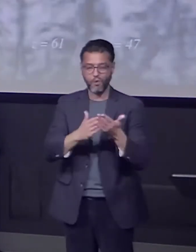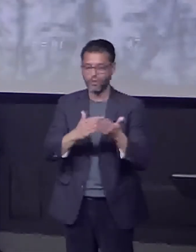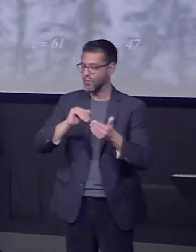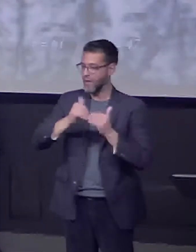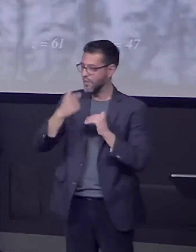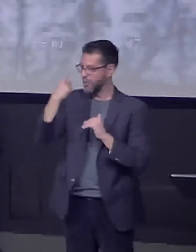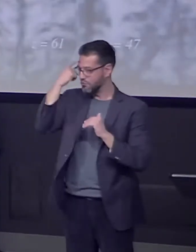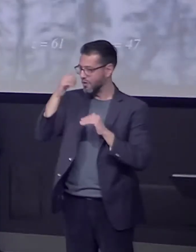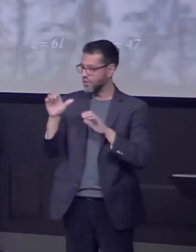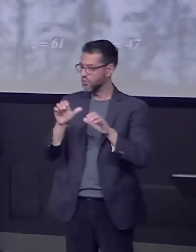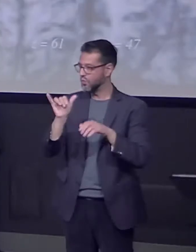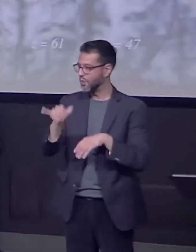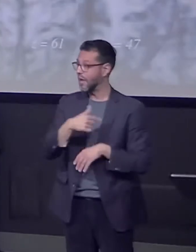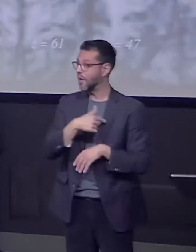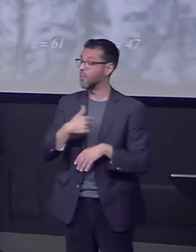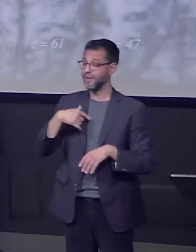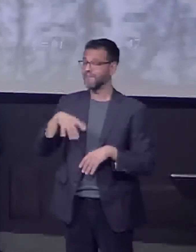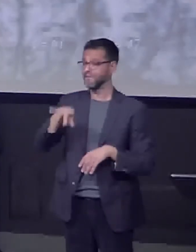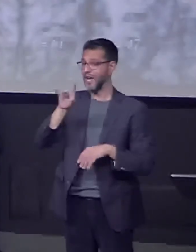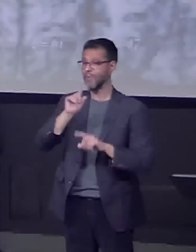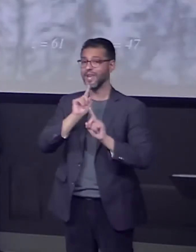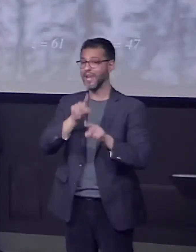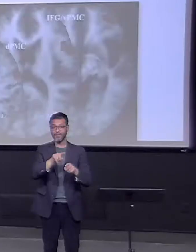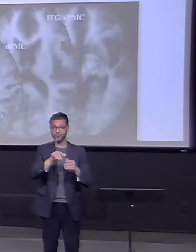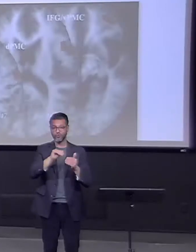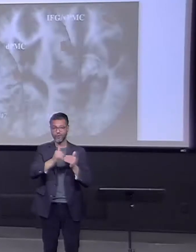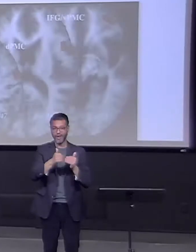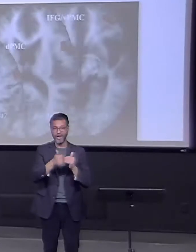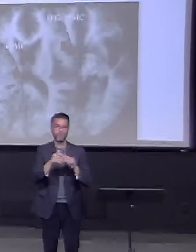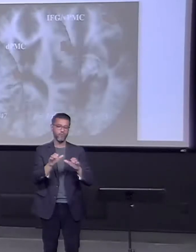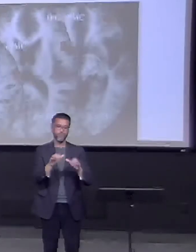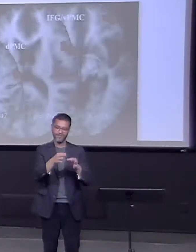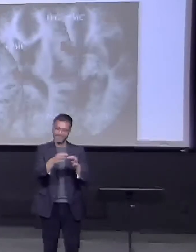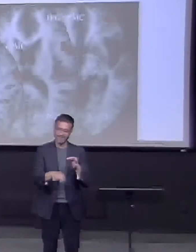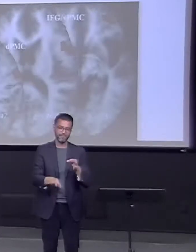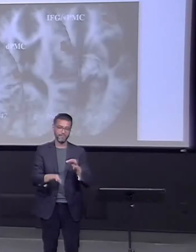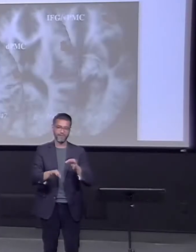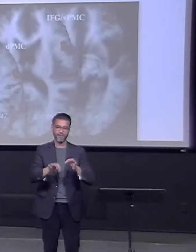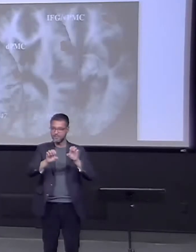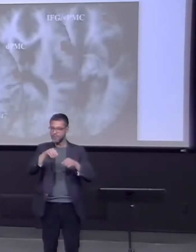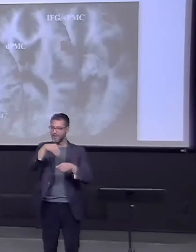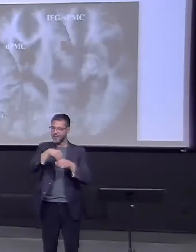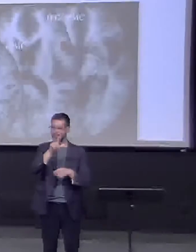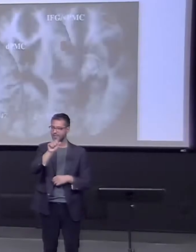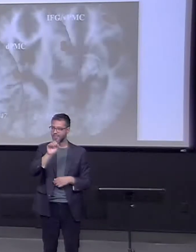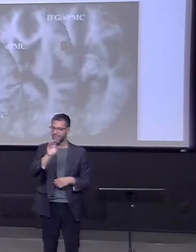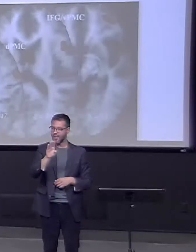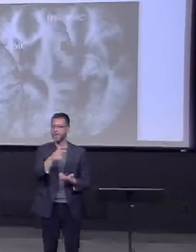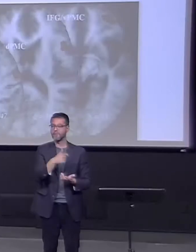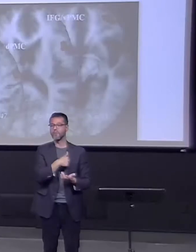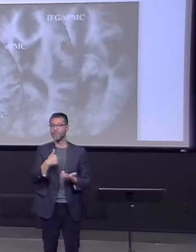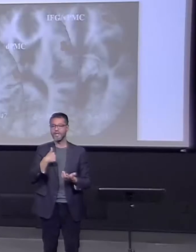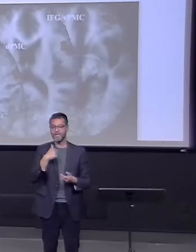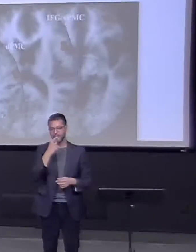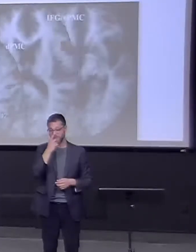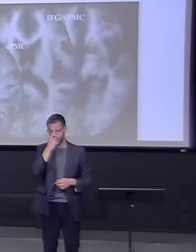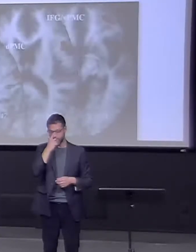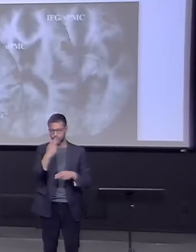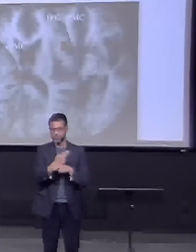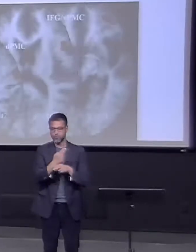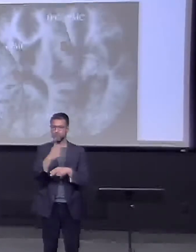And we found the answer by doing this simple experiment in the lab where we used